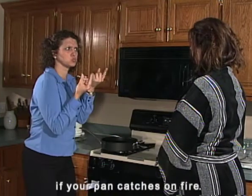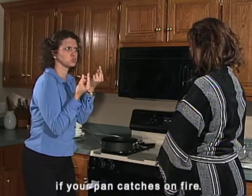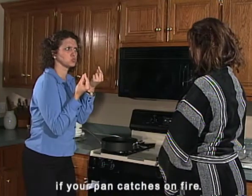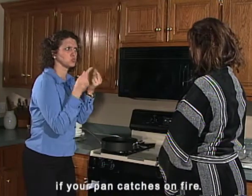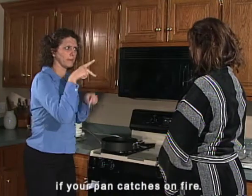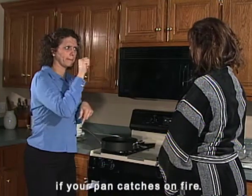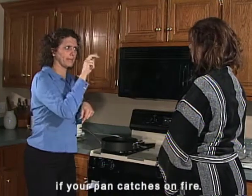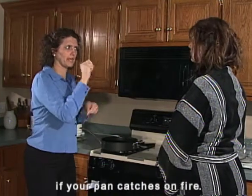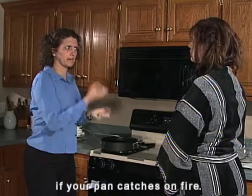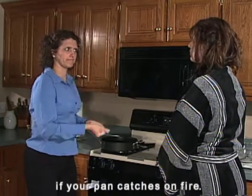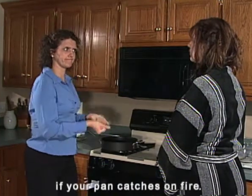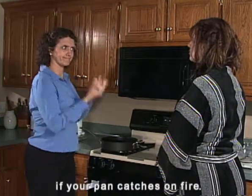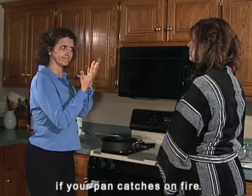pan catches on fire.